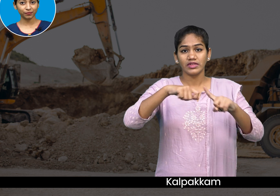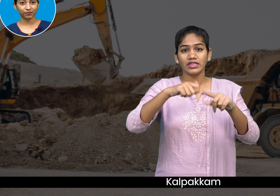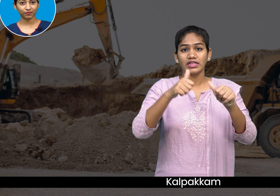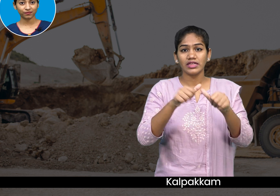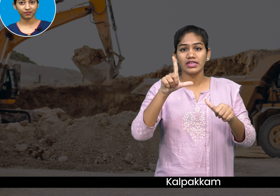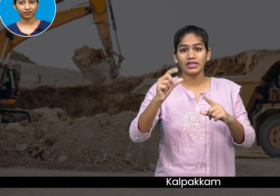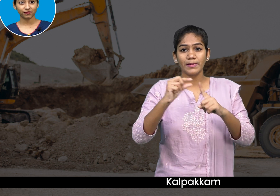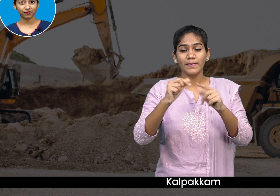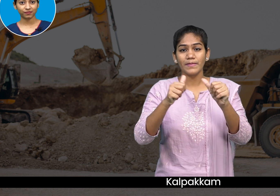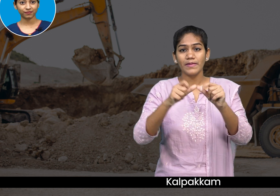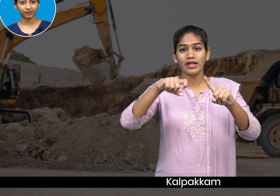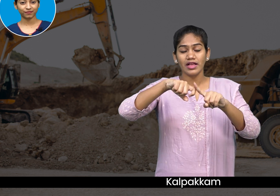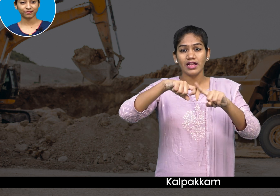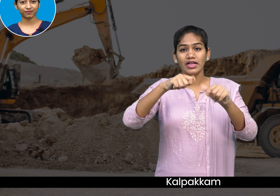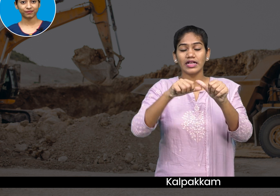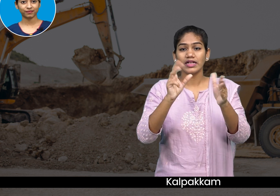Kalpakkam